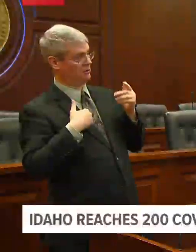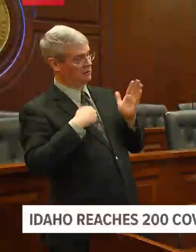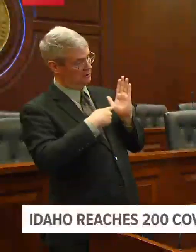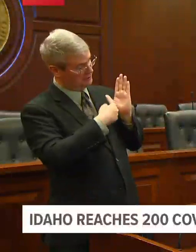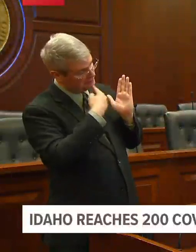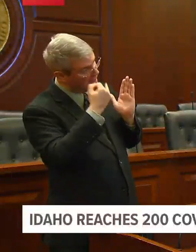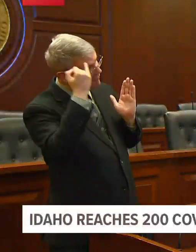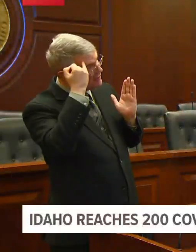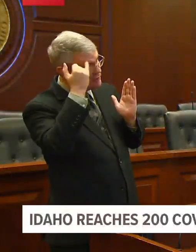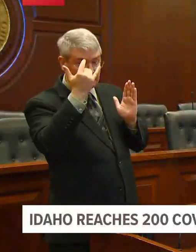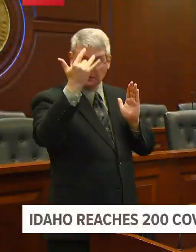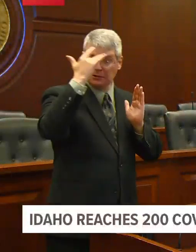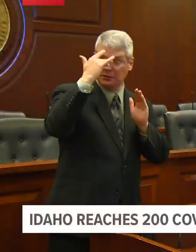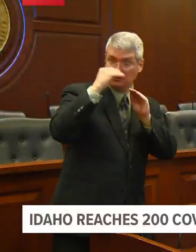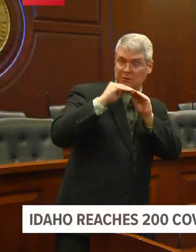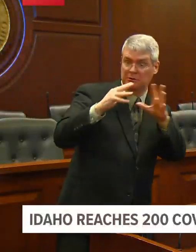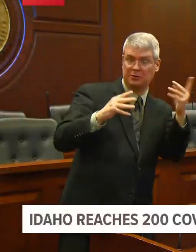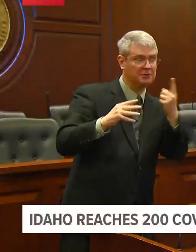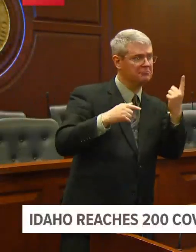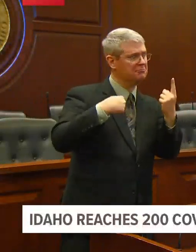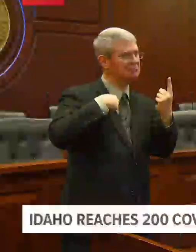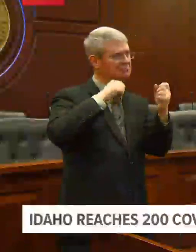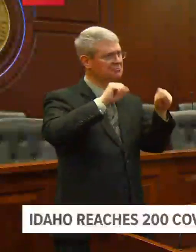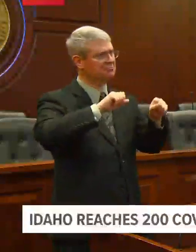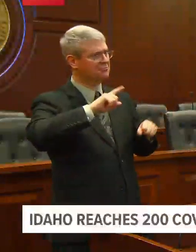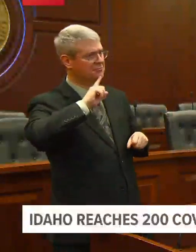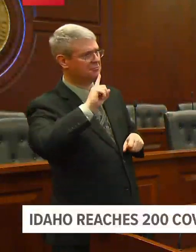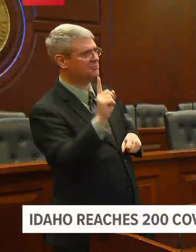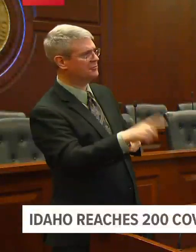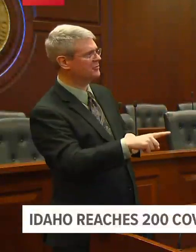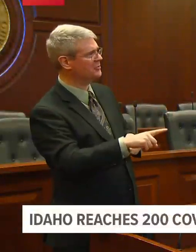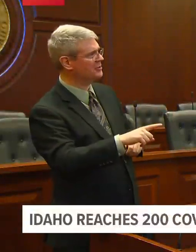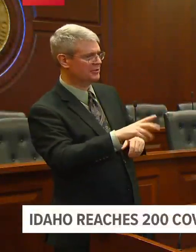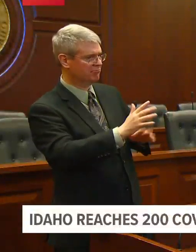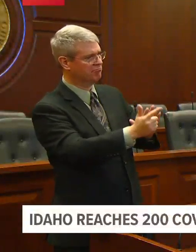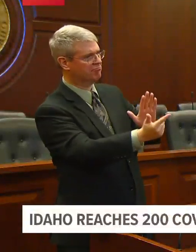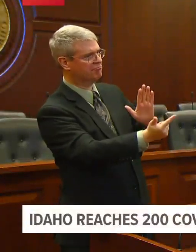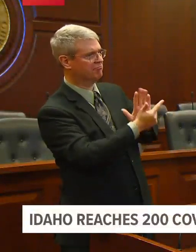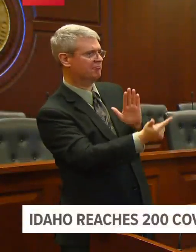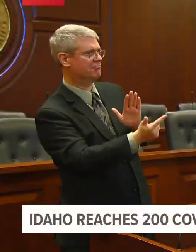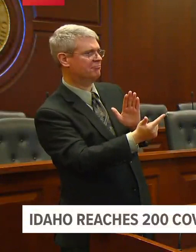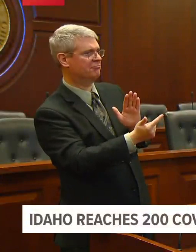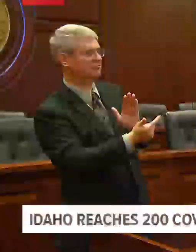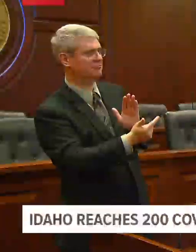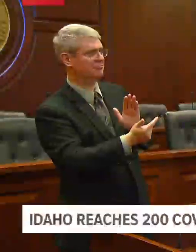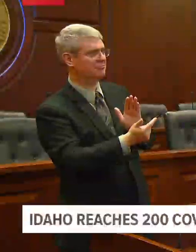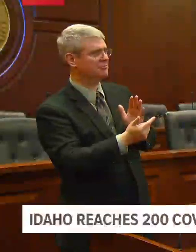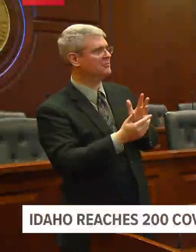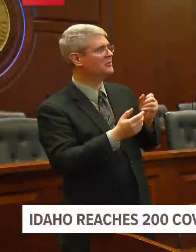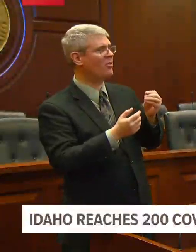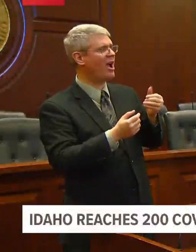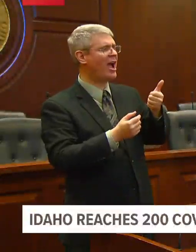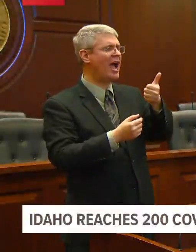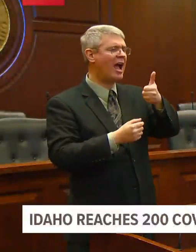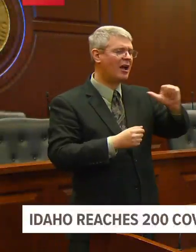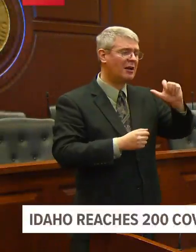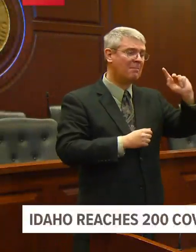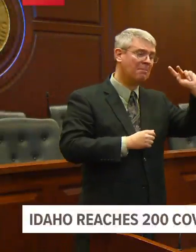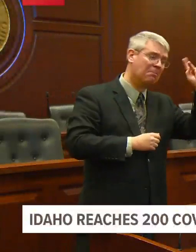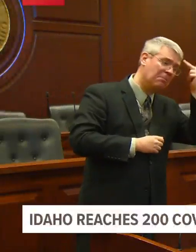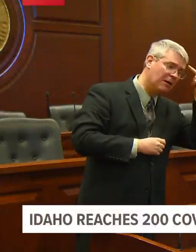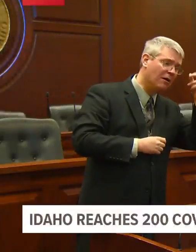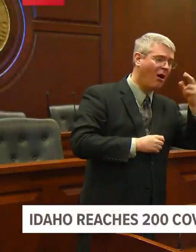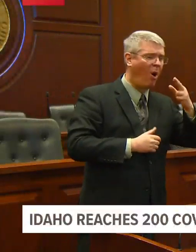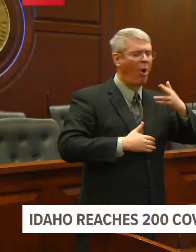not going to have a public gathering. So there's no different between a political gathering than any other gathering.